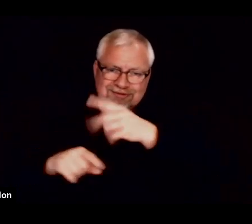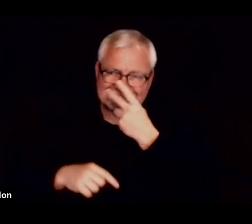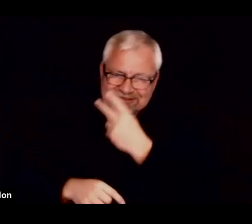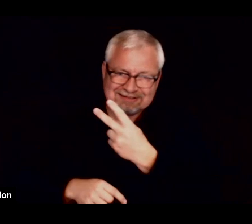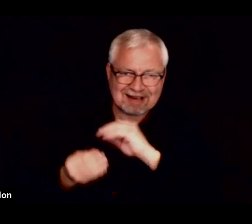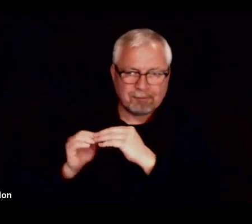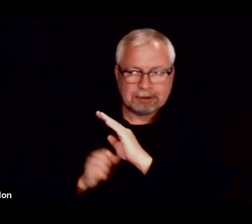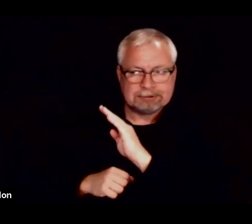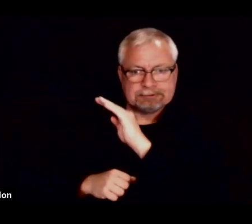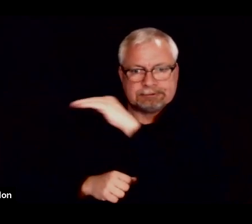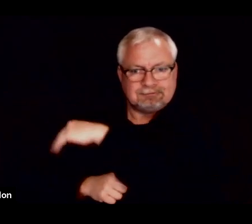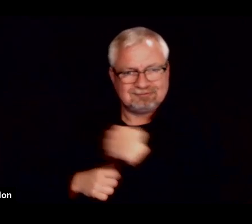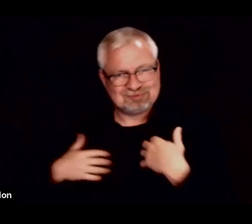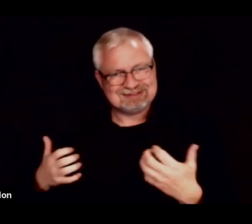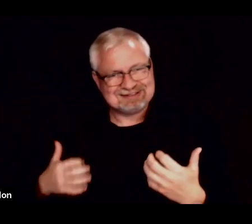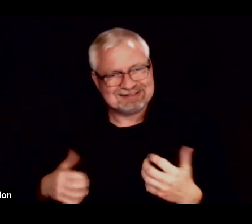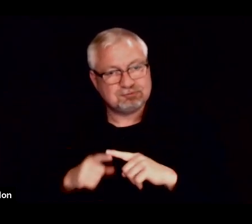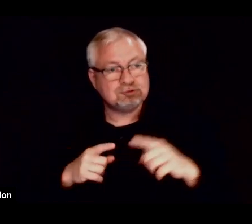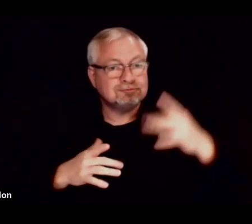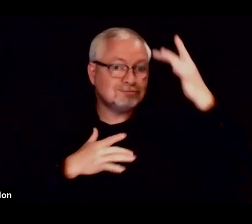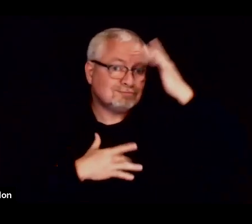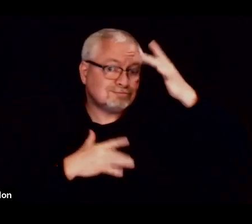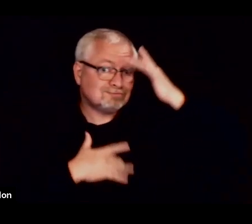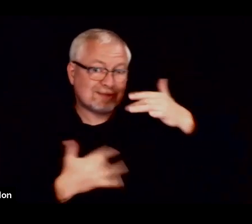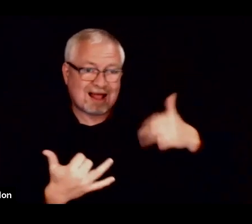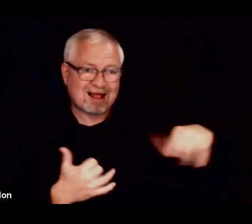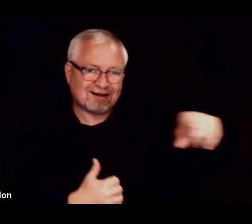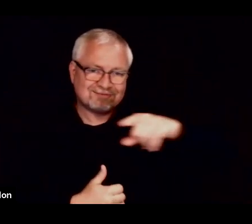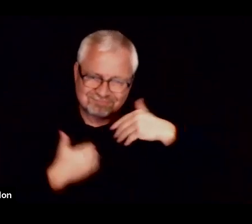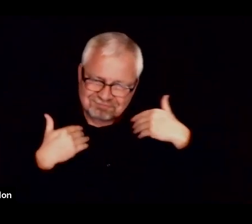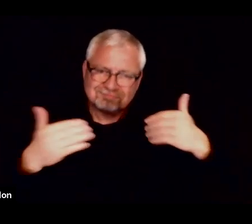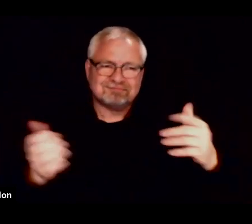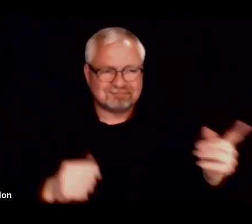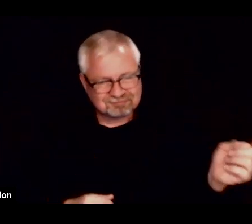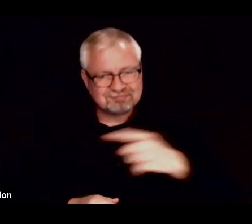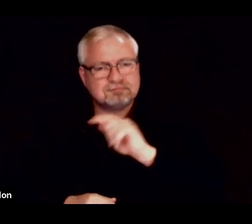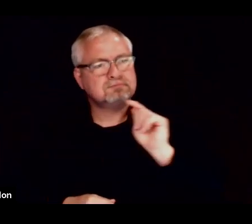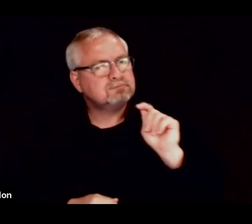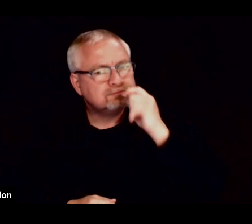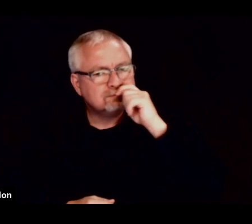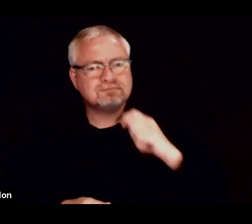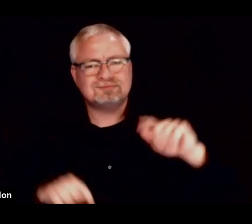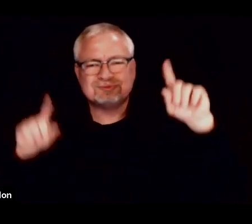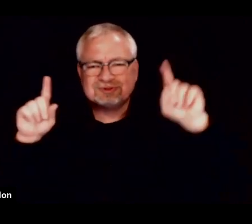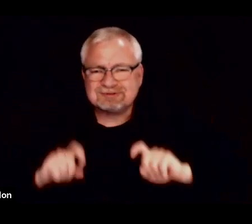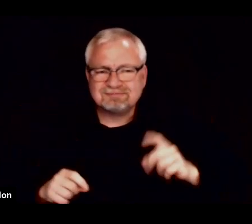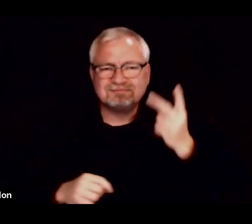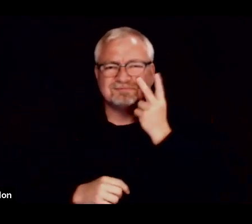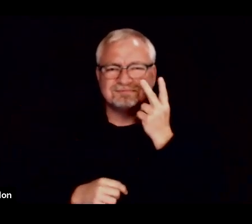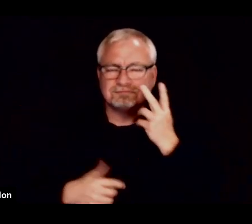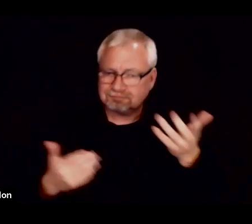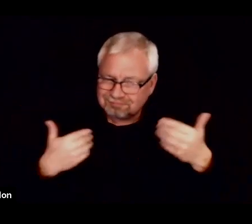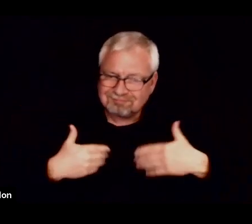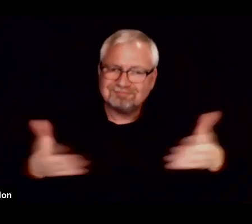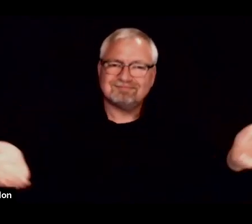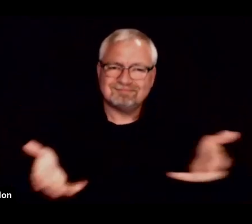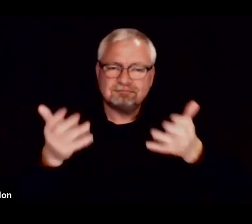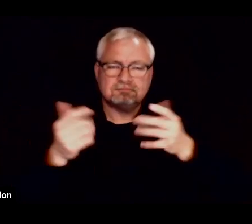be tested, and so that we're kind of at a point where we want two things that may